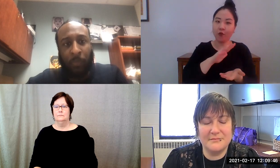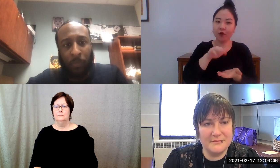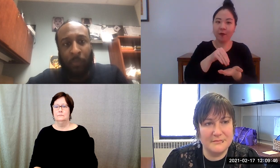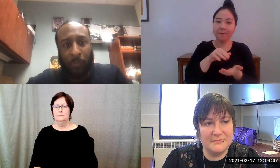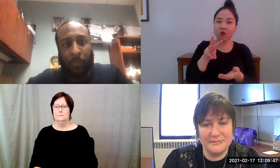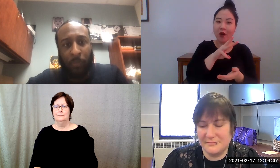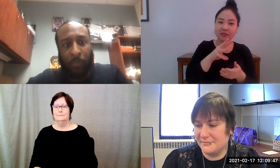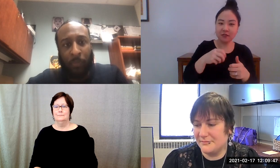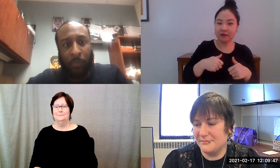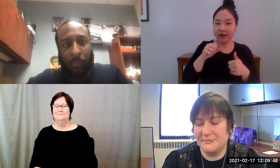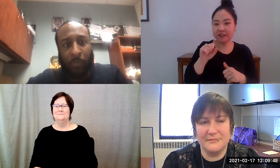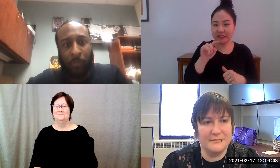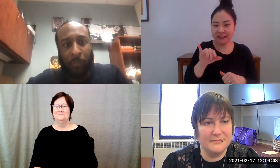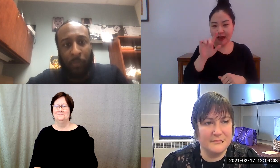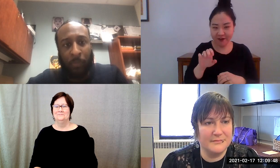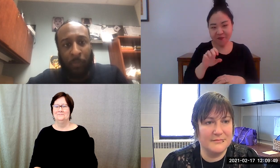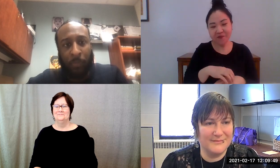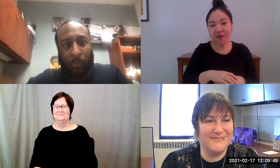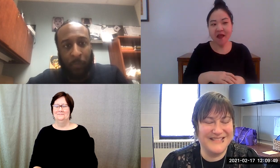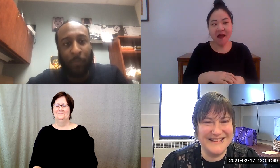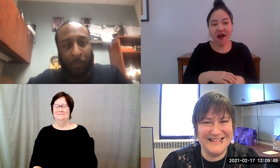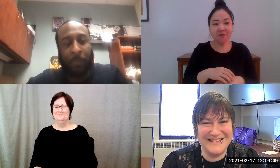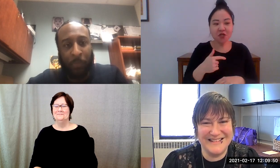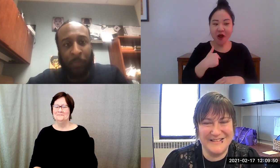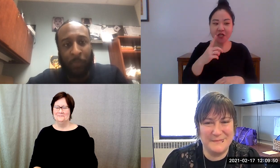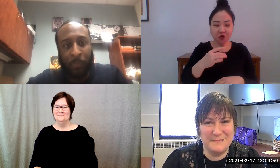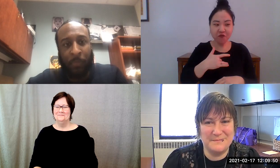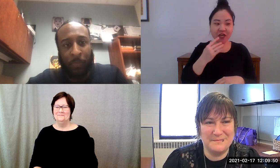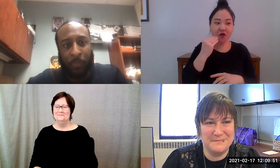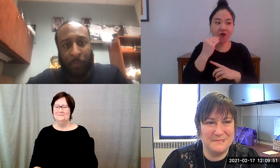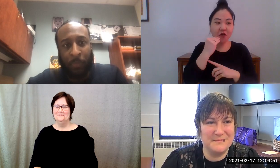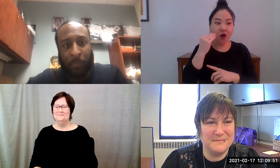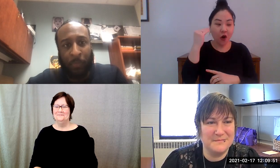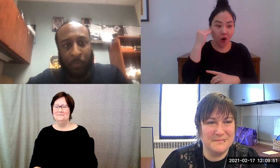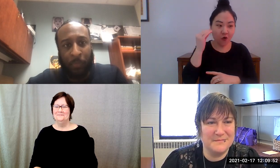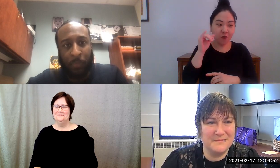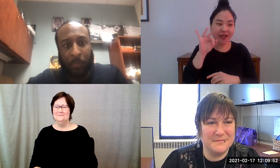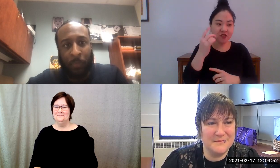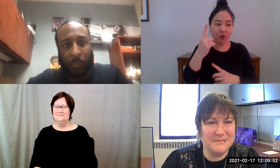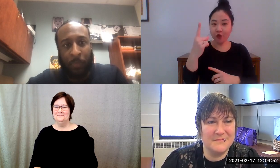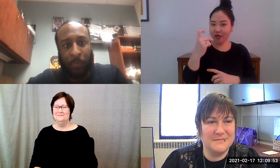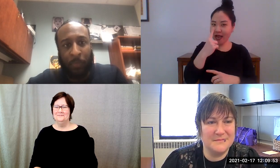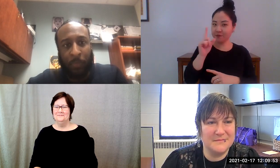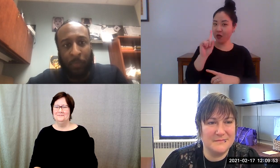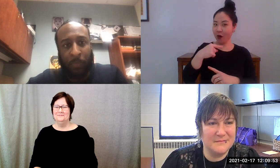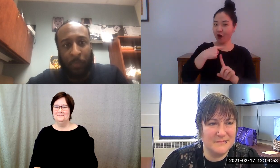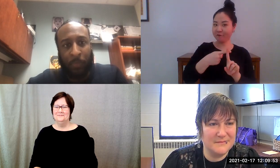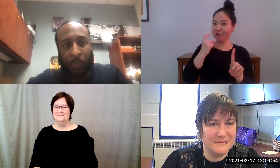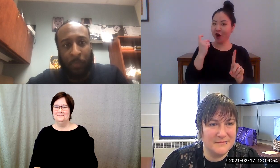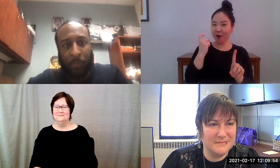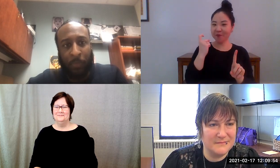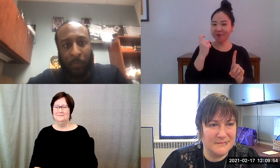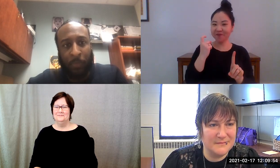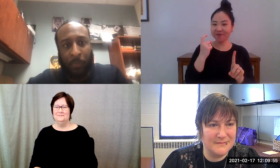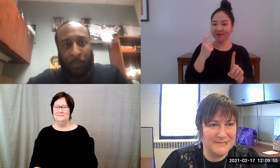with our Midwest lifestyle. So I do feel home. If someone were to ask me where